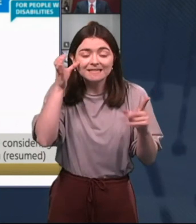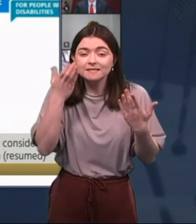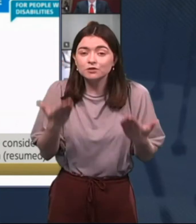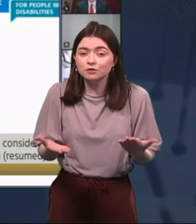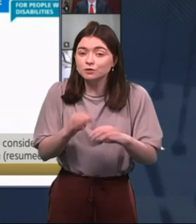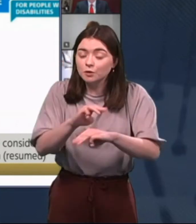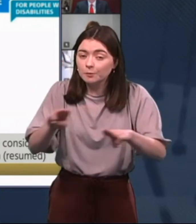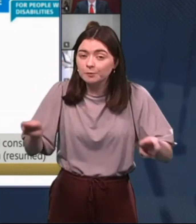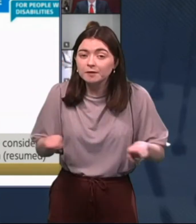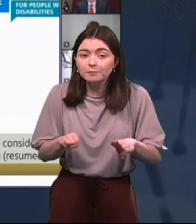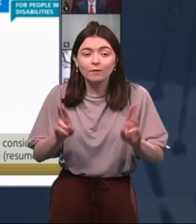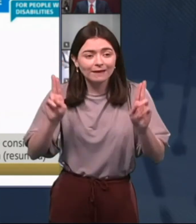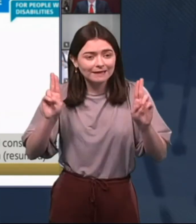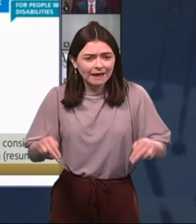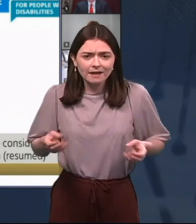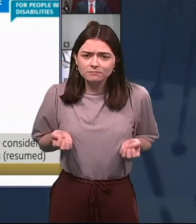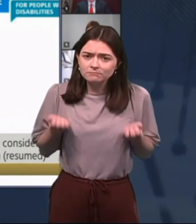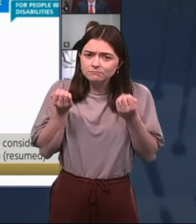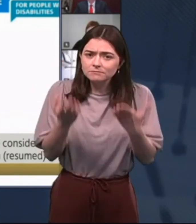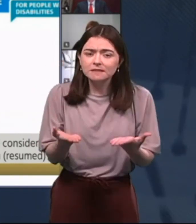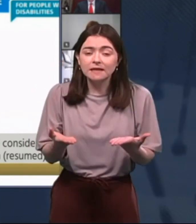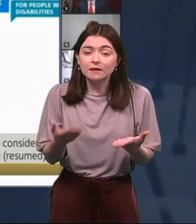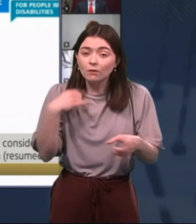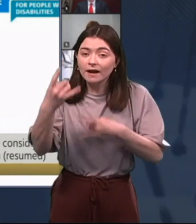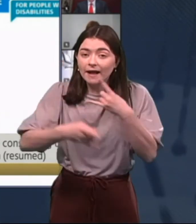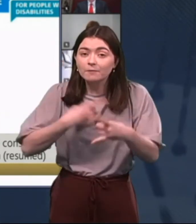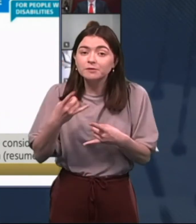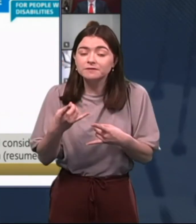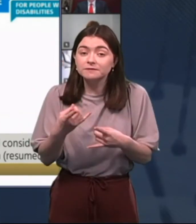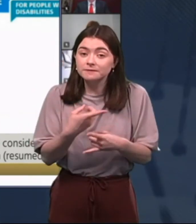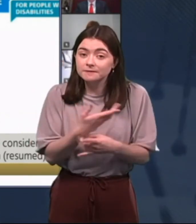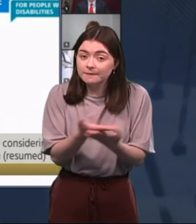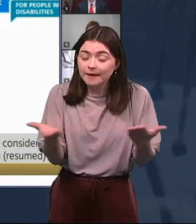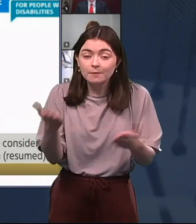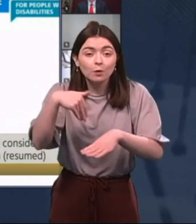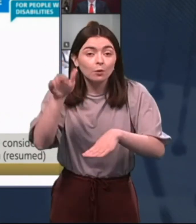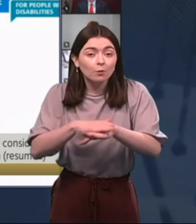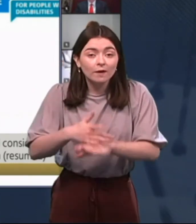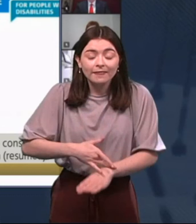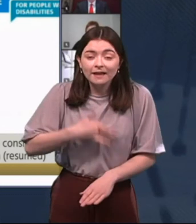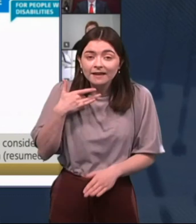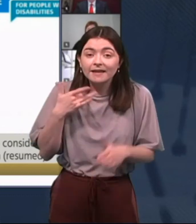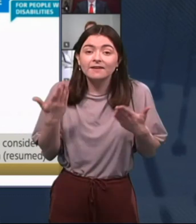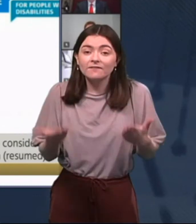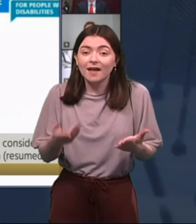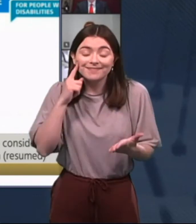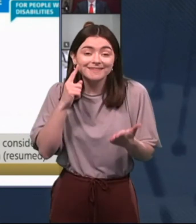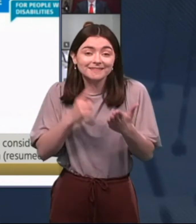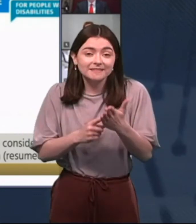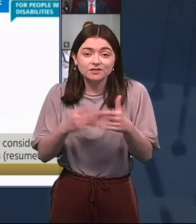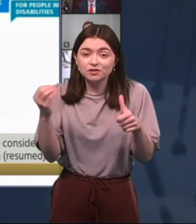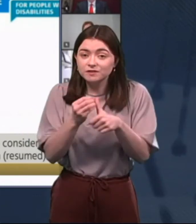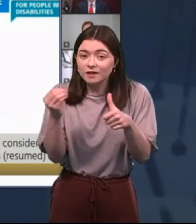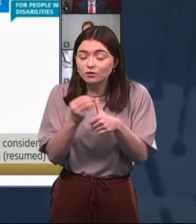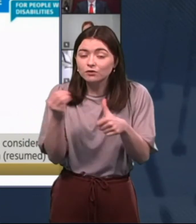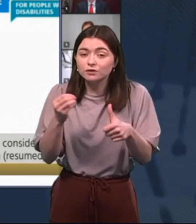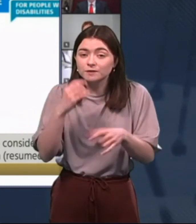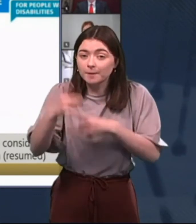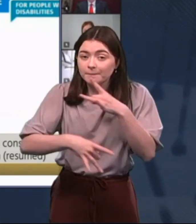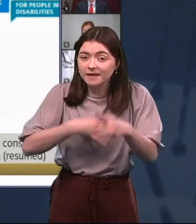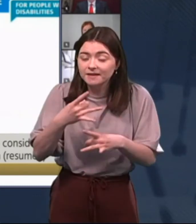people can have a say in what happens to them and where they live and the decisions that others are taking.